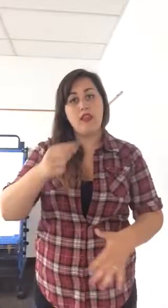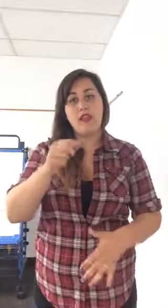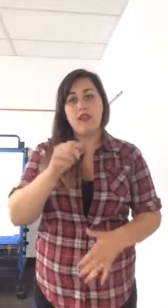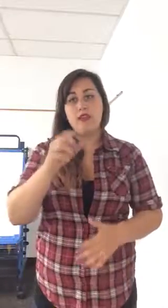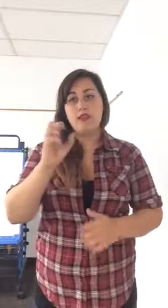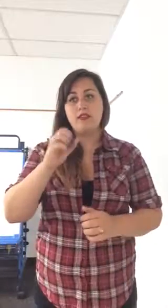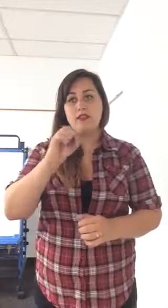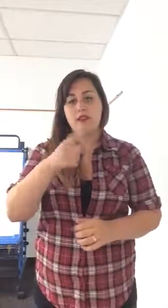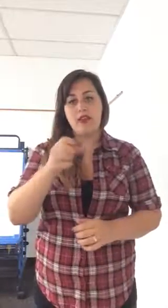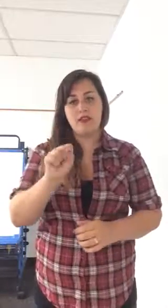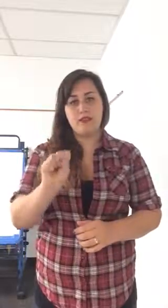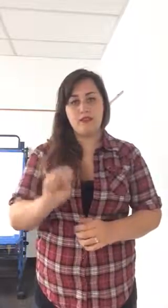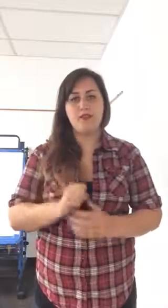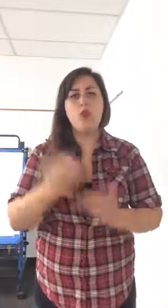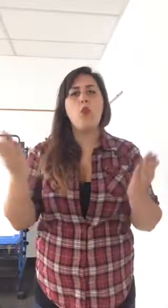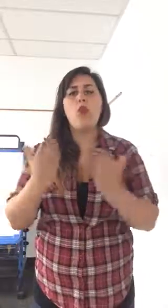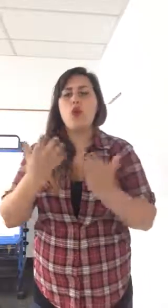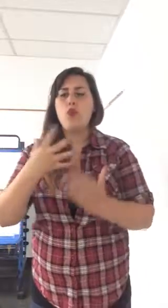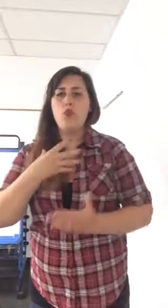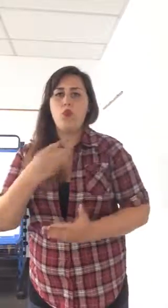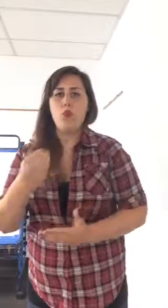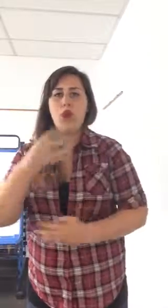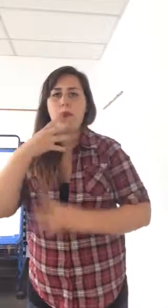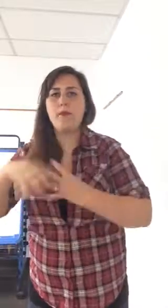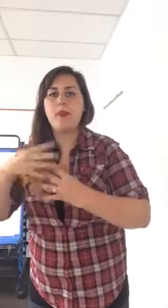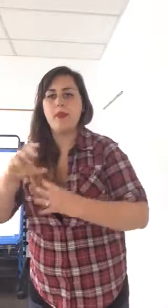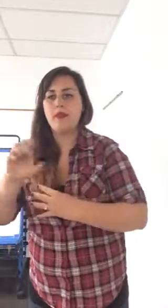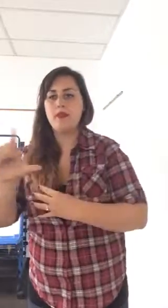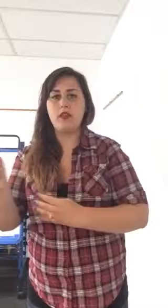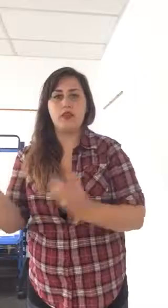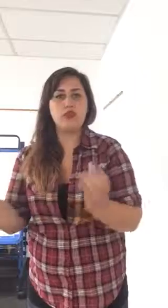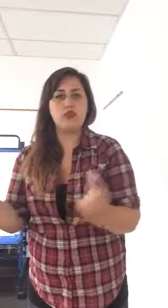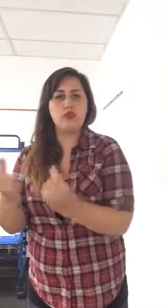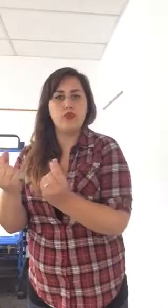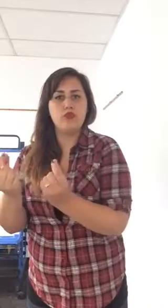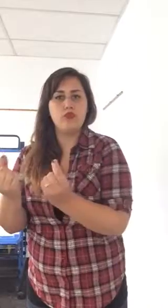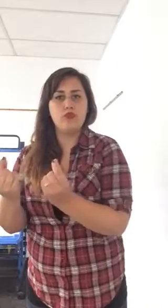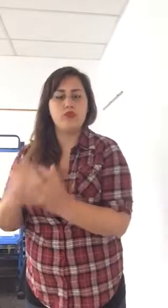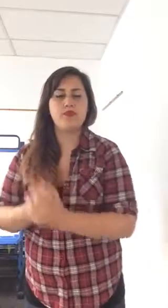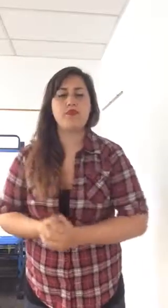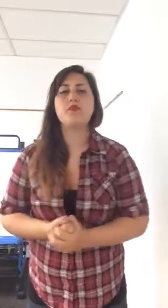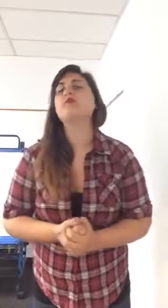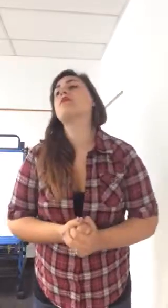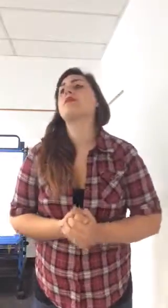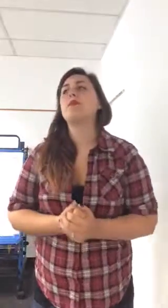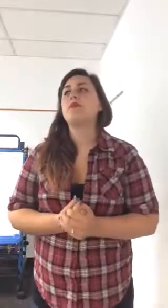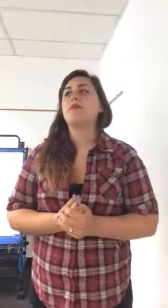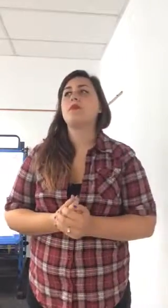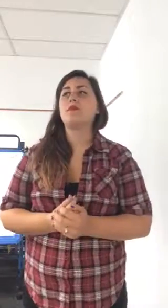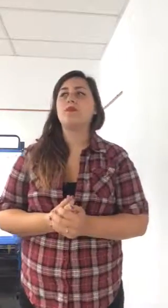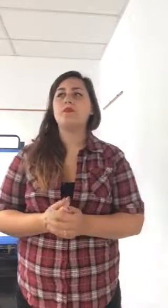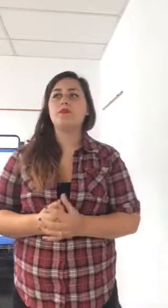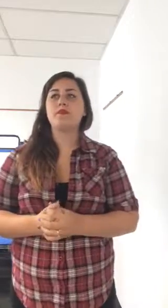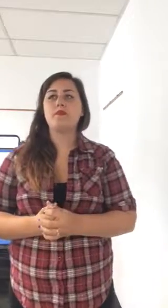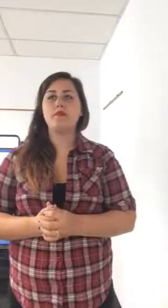do white blood cells do for us? What do white blood cells do? Good. They help clear out your body from